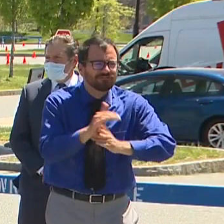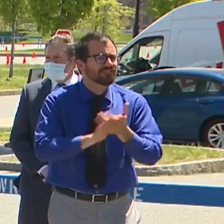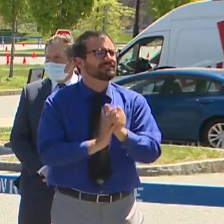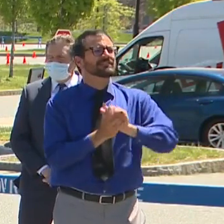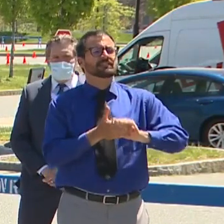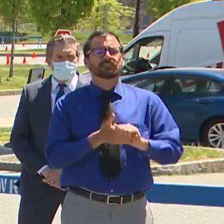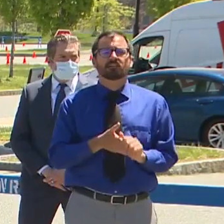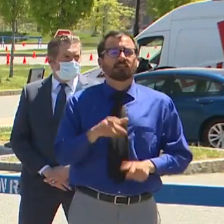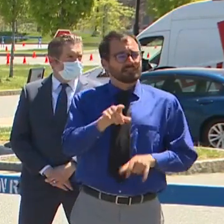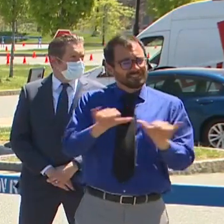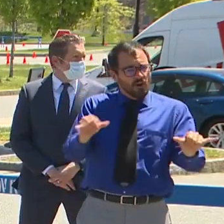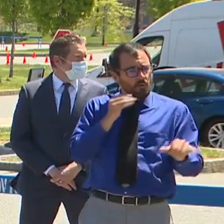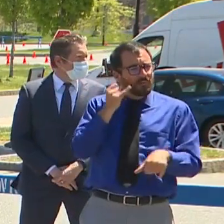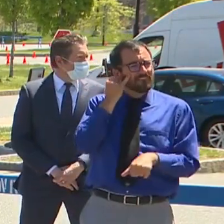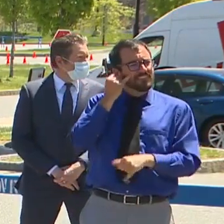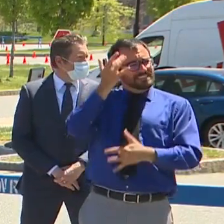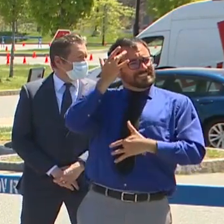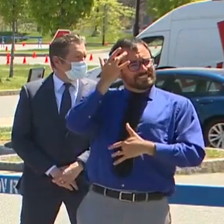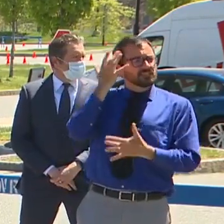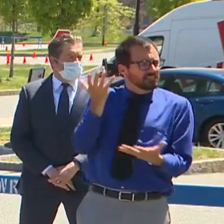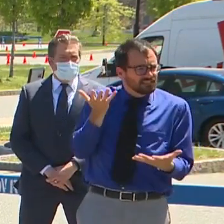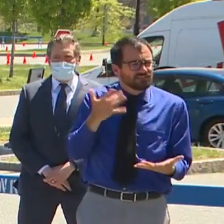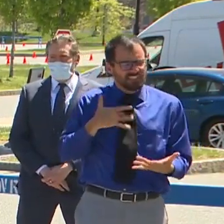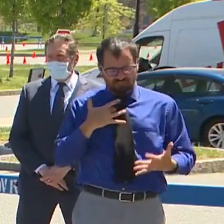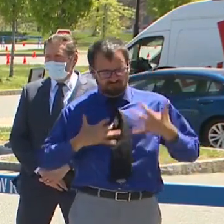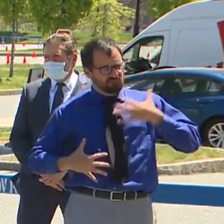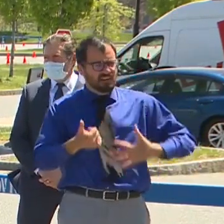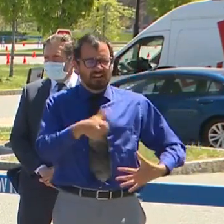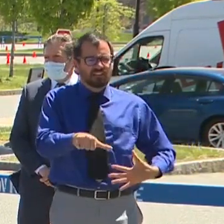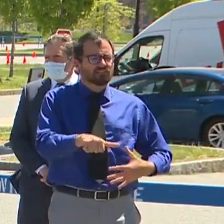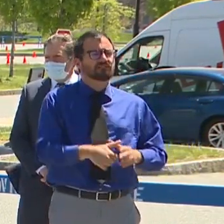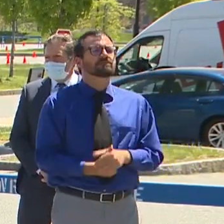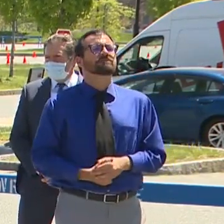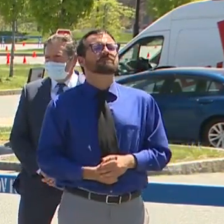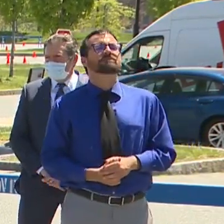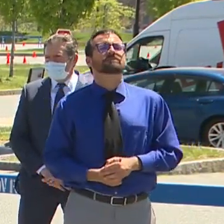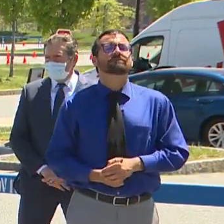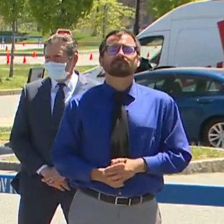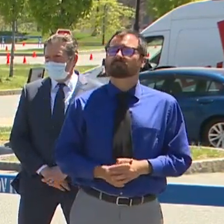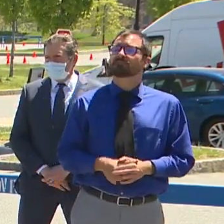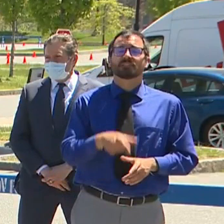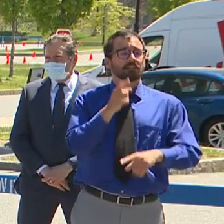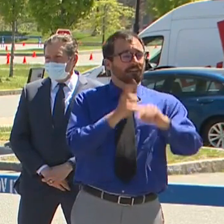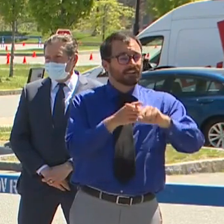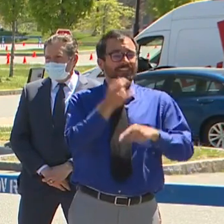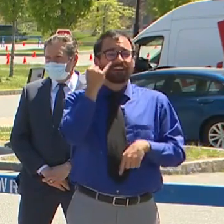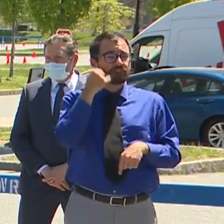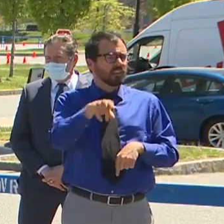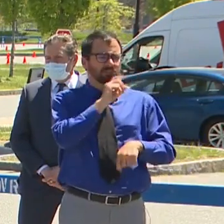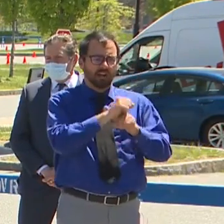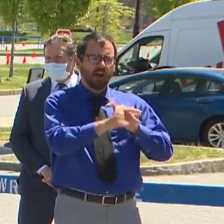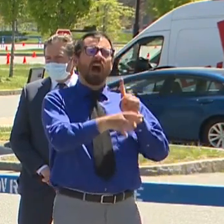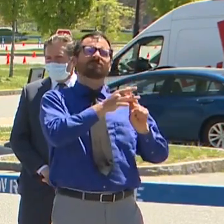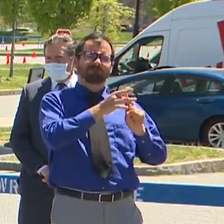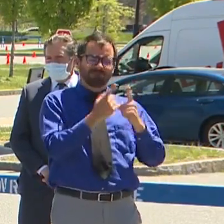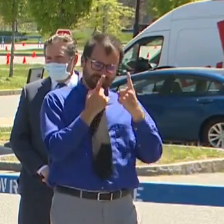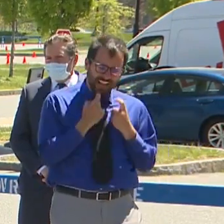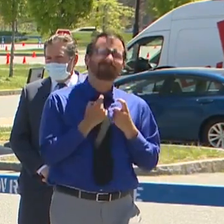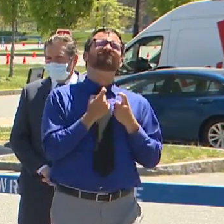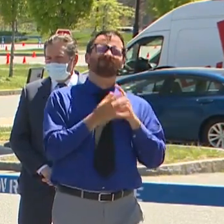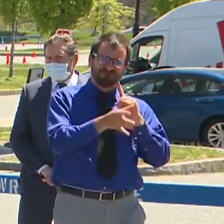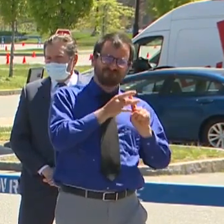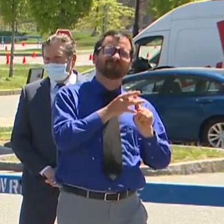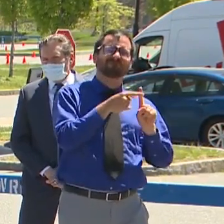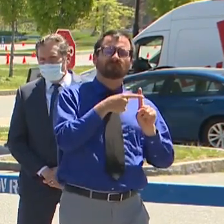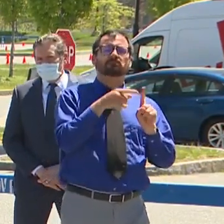tracing. Contact tracing is one of the most important strategies in slowing the virus. We not only need to know